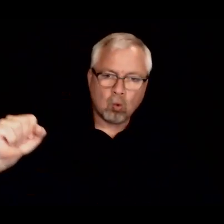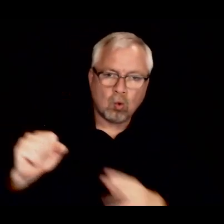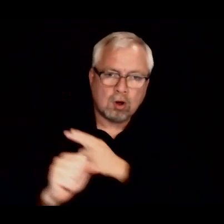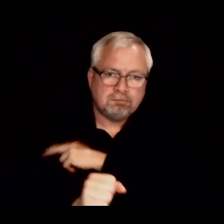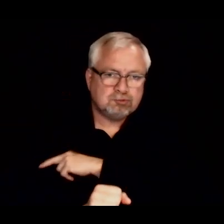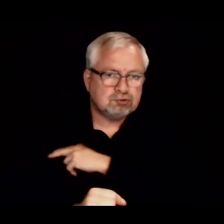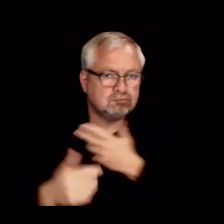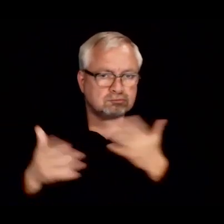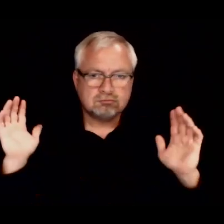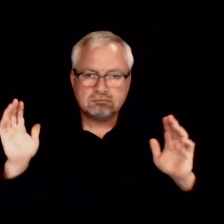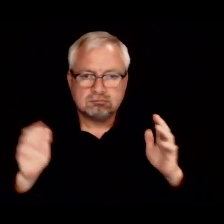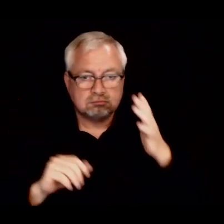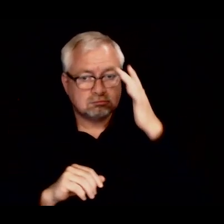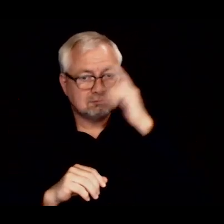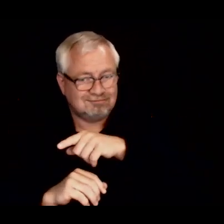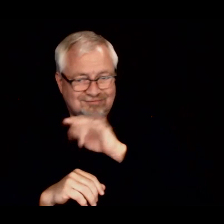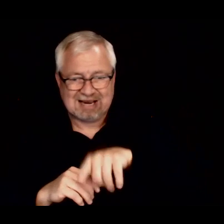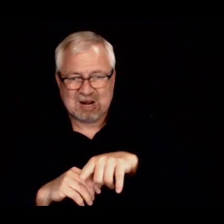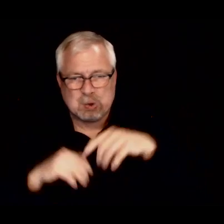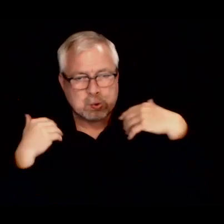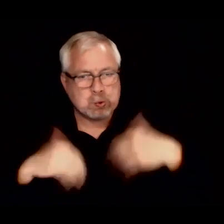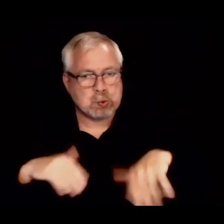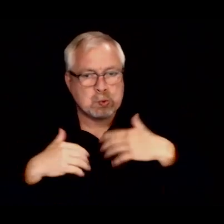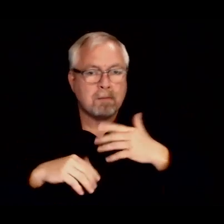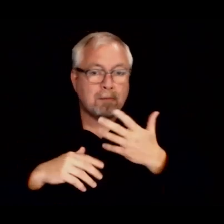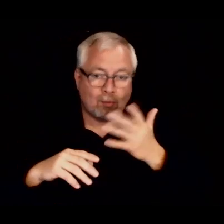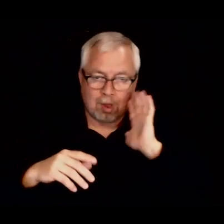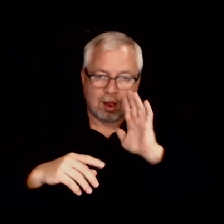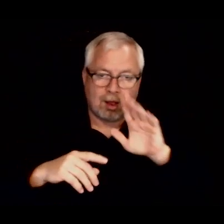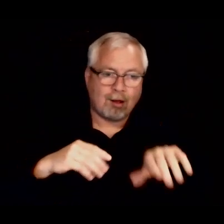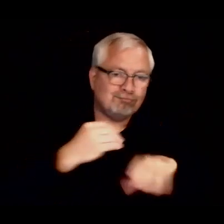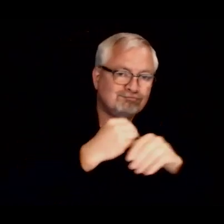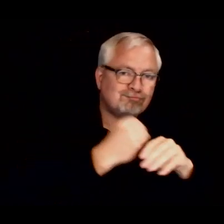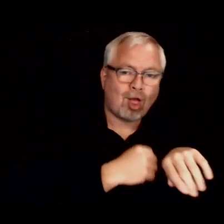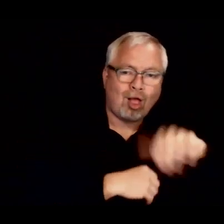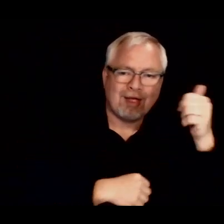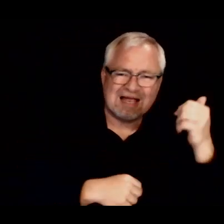concerning symptoms, you should reach out to your healthcare provider.